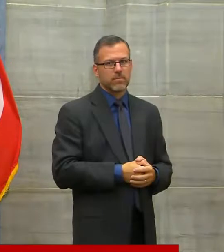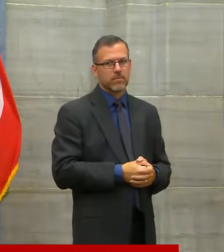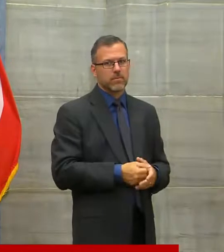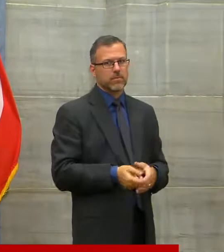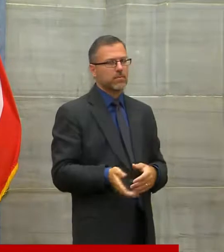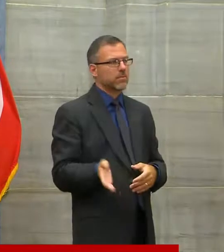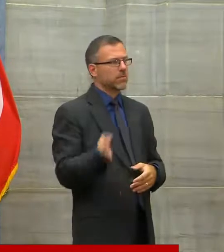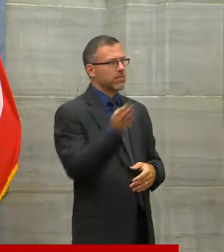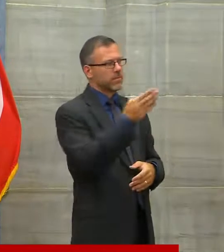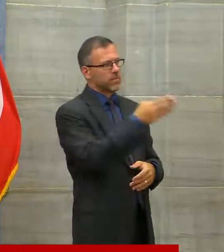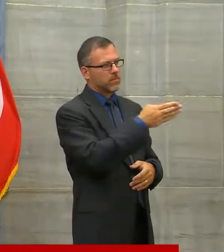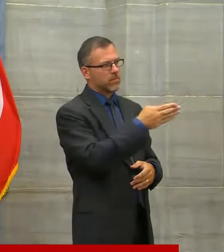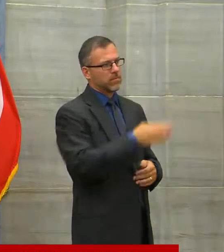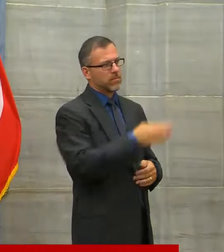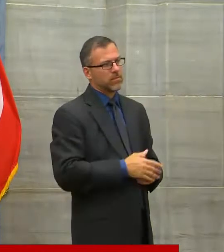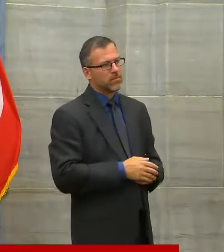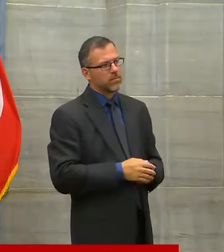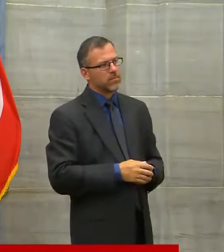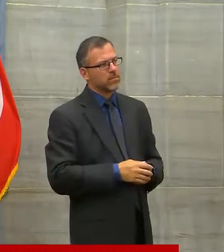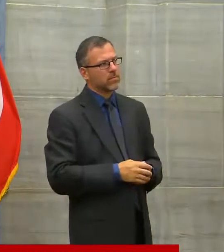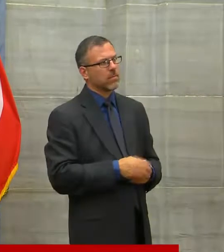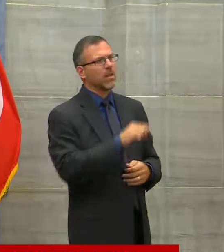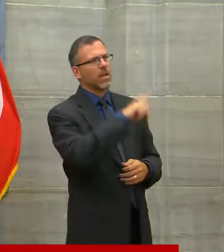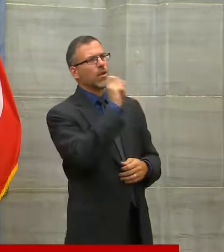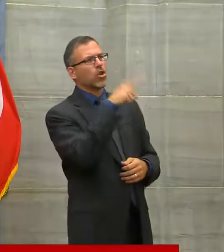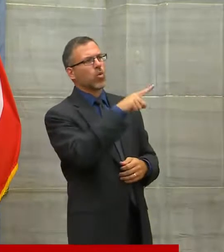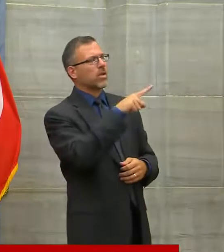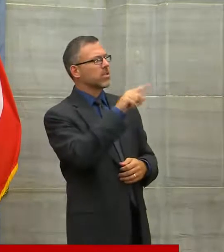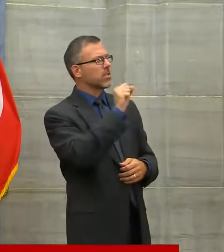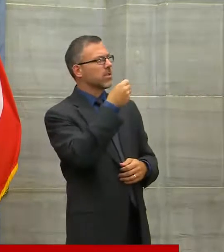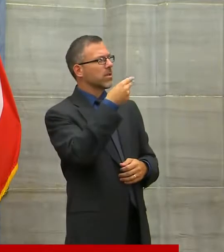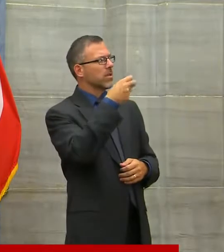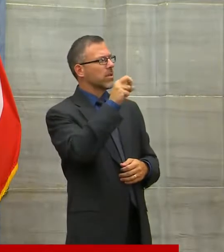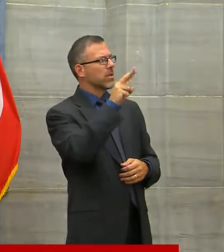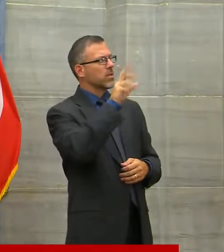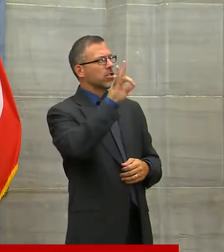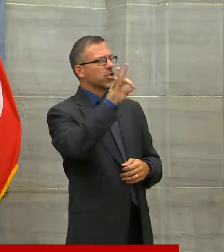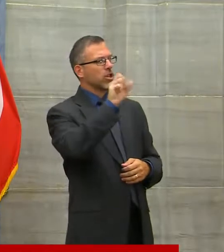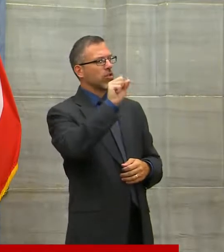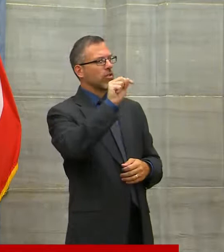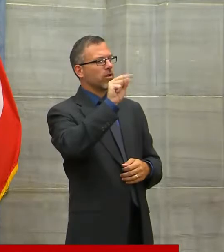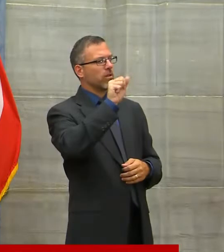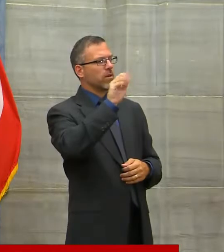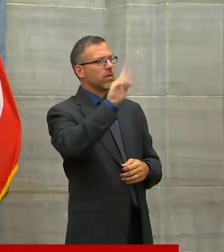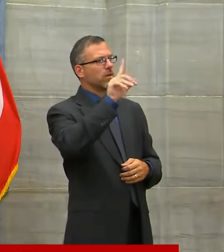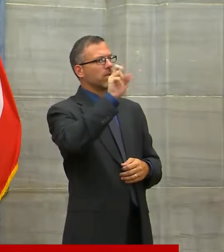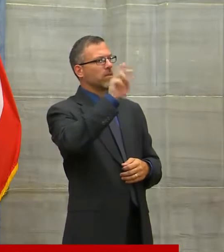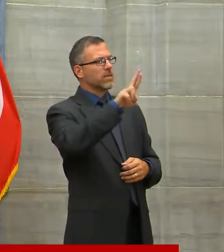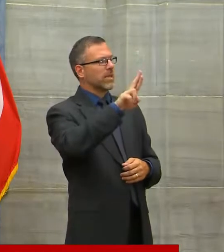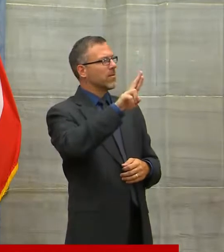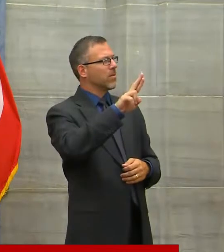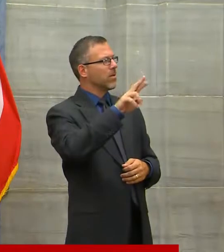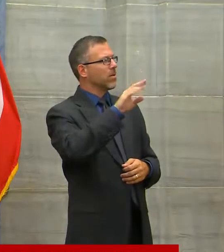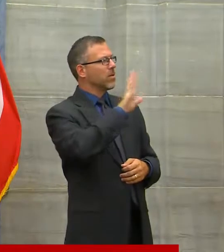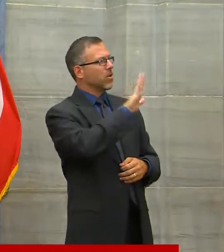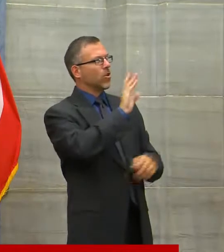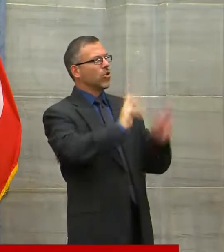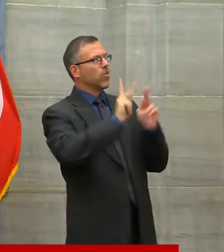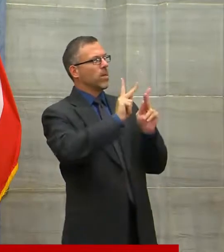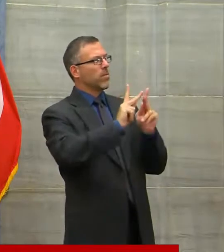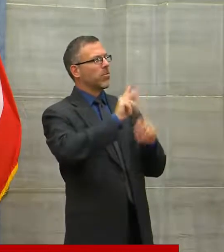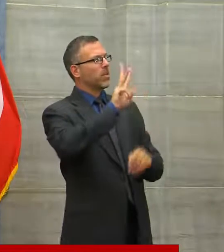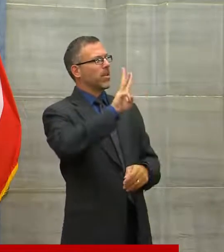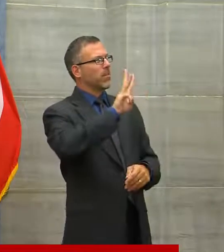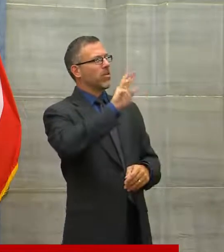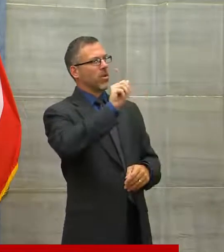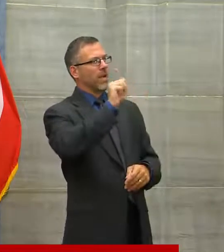Chris, I have a question for Sheriff Spangler, if you don't mind. It's from your folks at WATE. We'd love to see you up